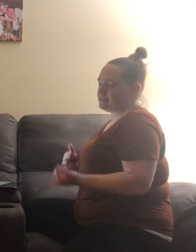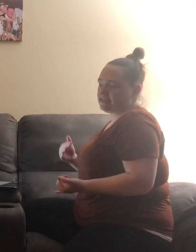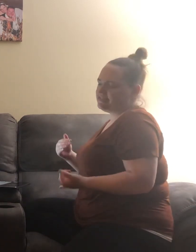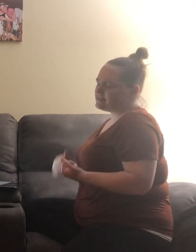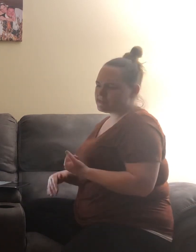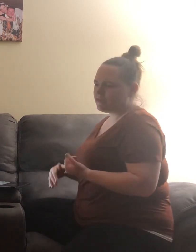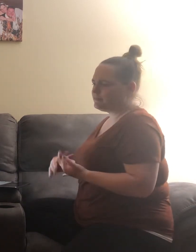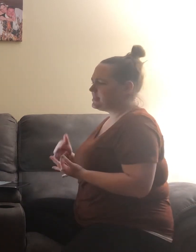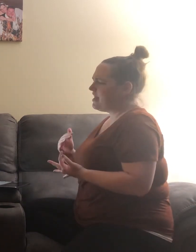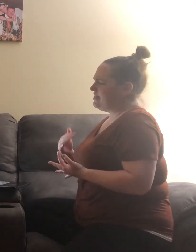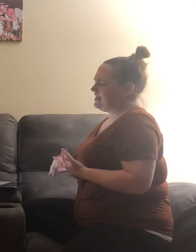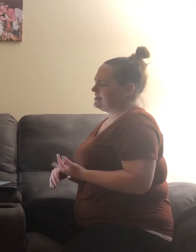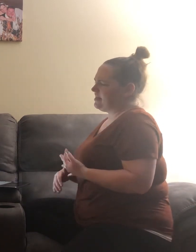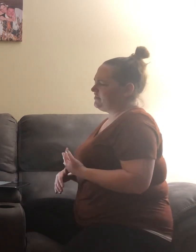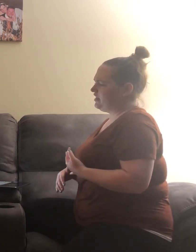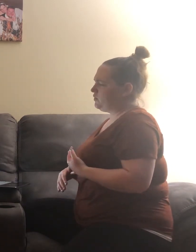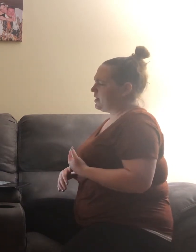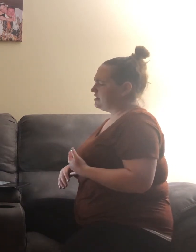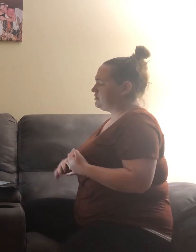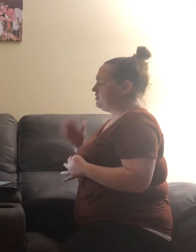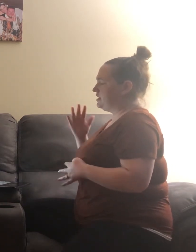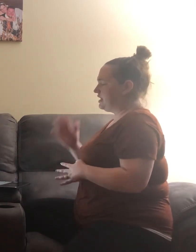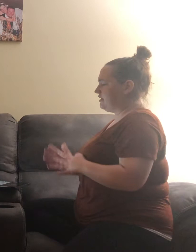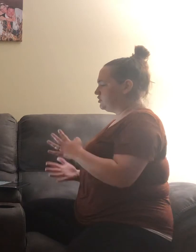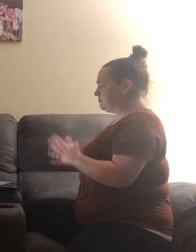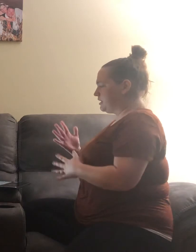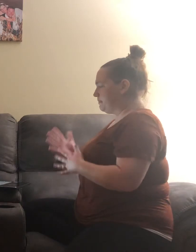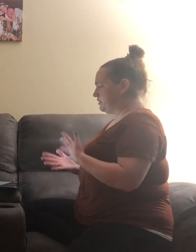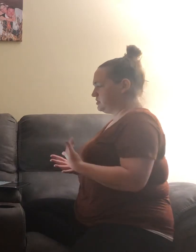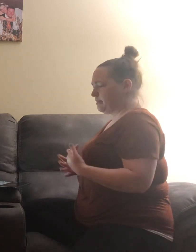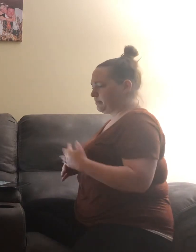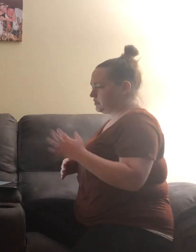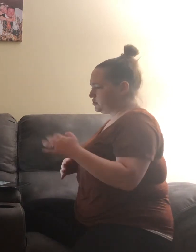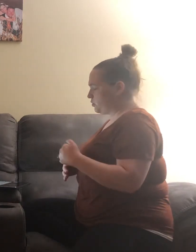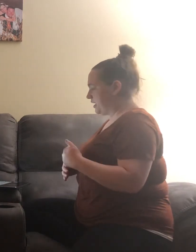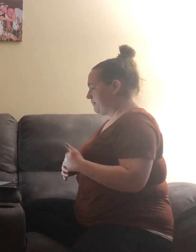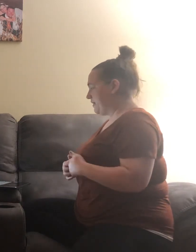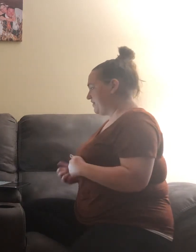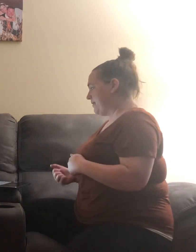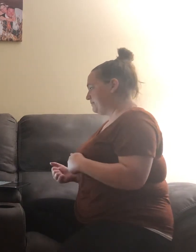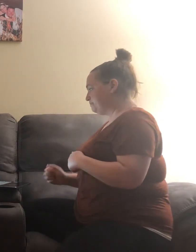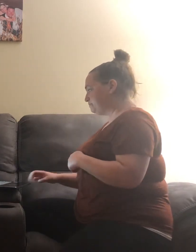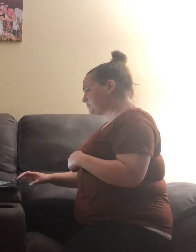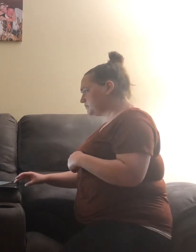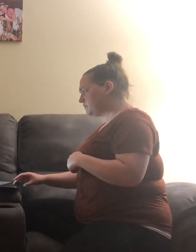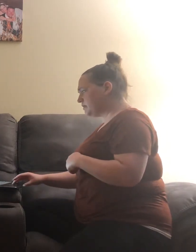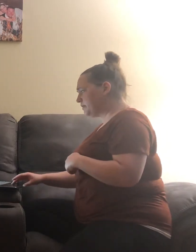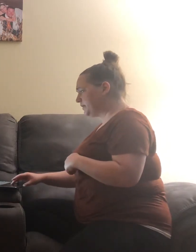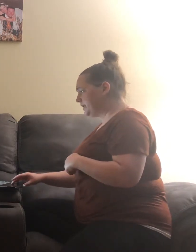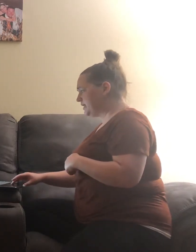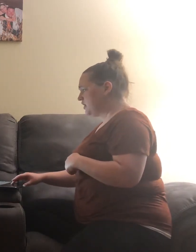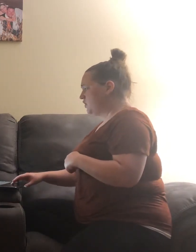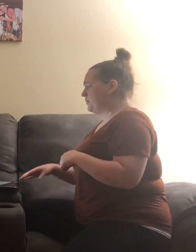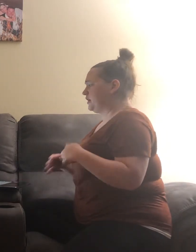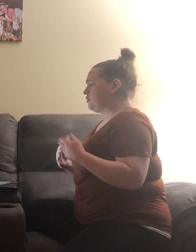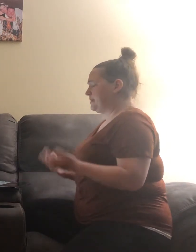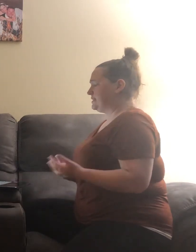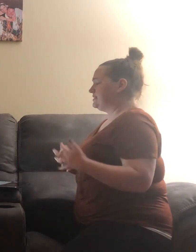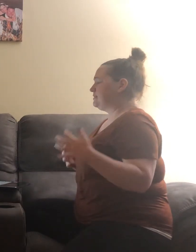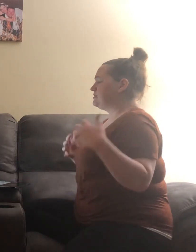his symptoms that he's not feeling well. So if you get kind of tripped up in those numbers, don't worry about that. But really, we want to go based on symptoms,